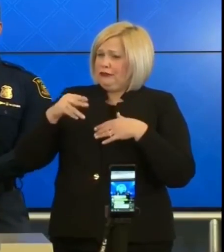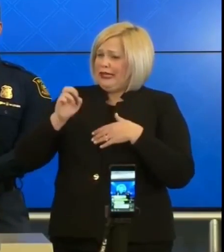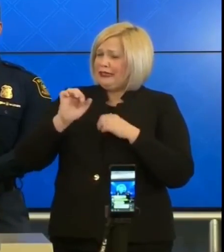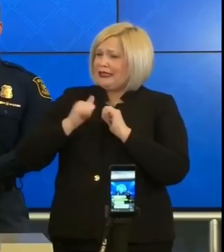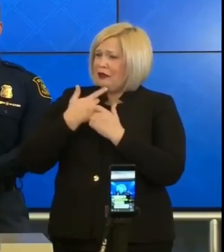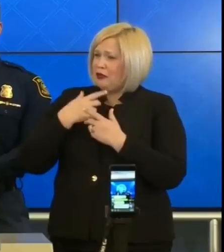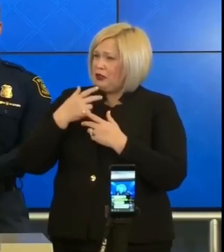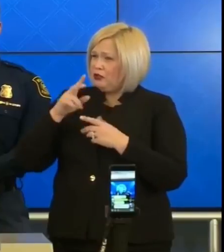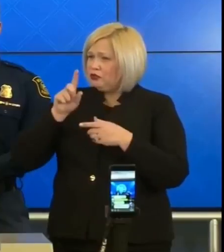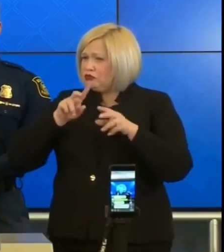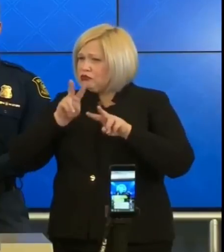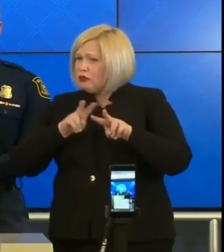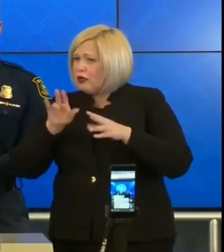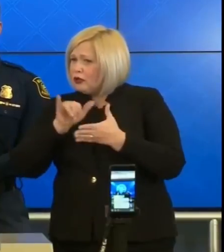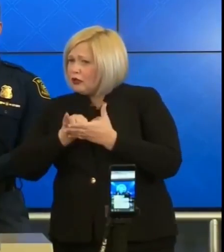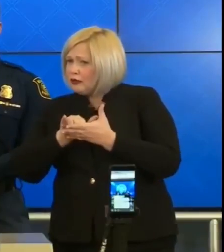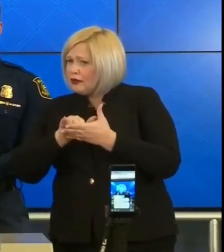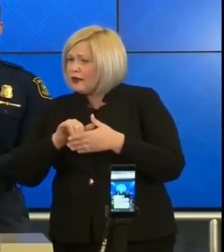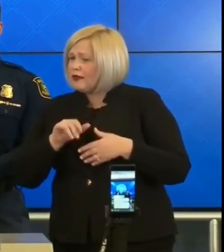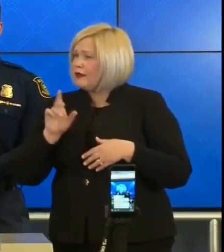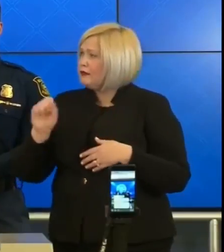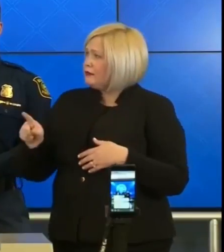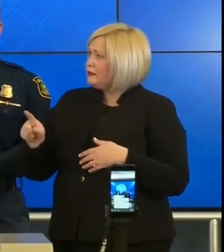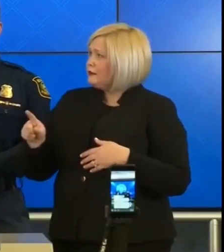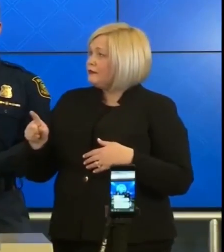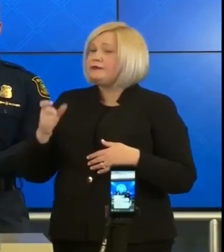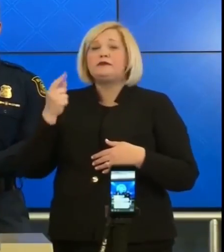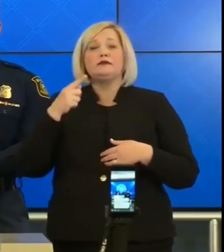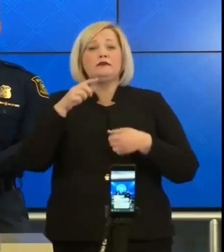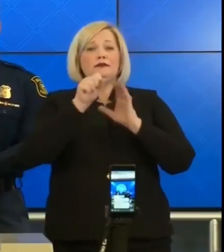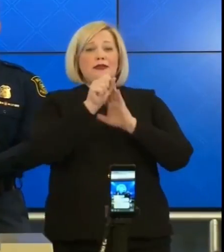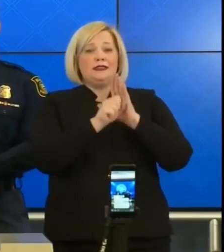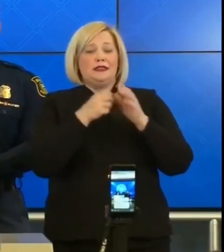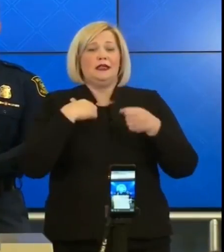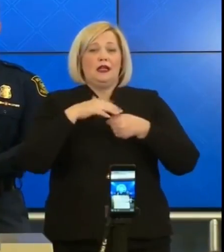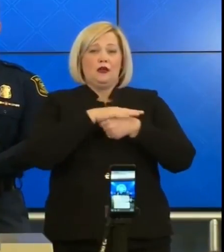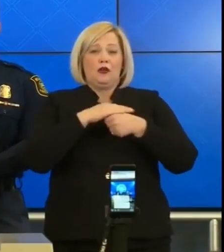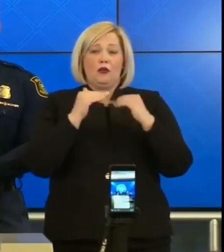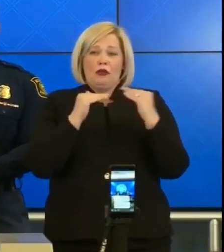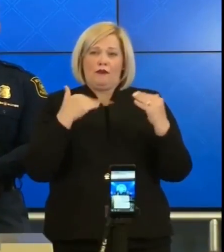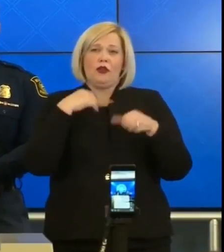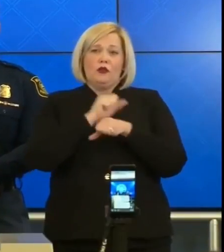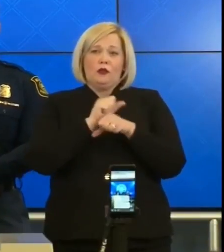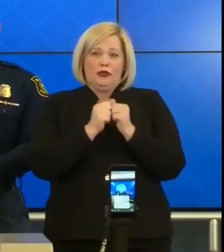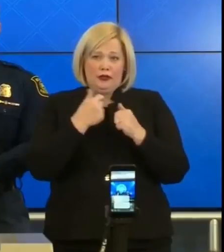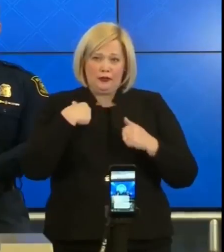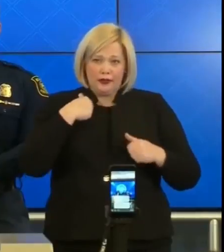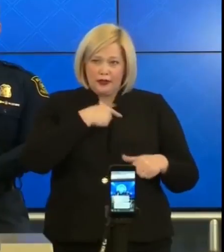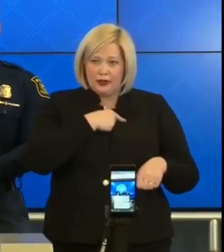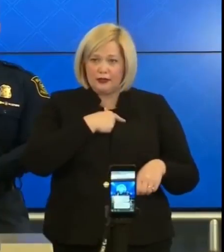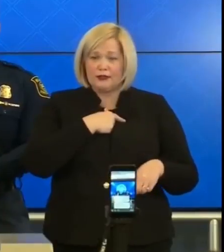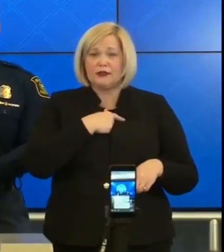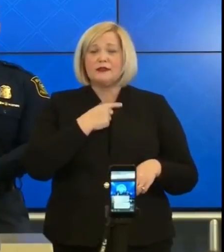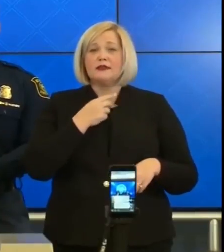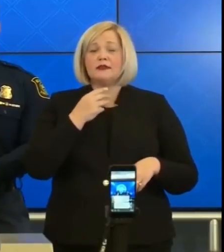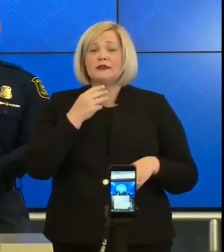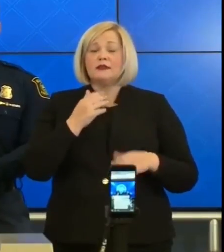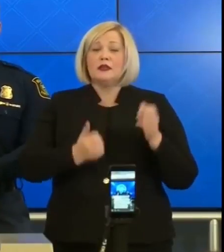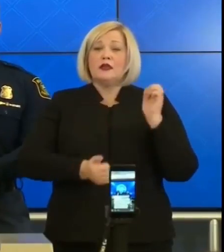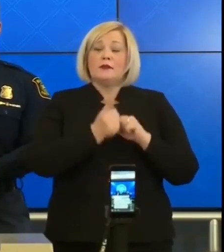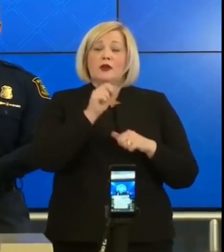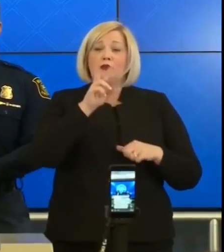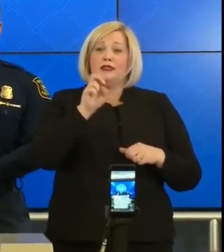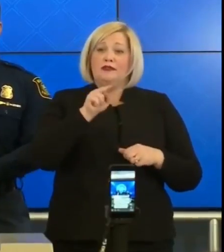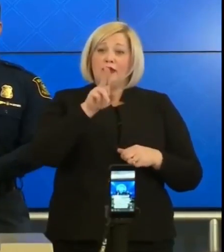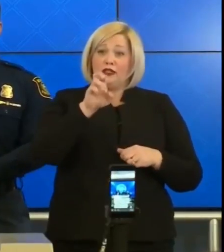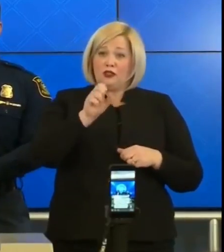enforced? Well, we've got a lot of partners at the state and local level who are working with us. I can tell you that most